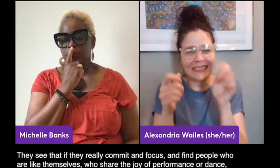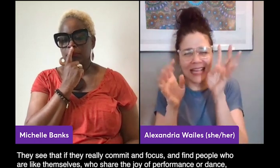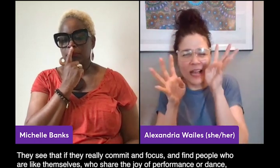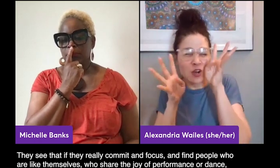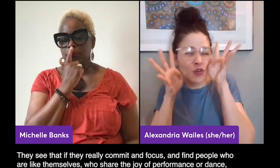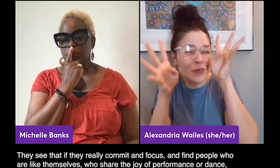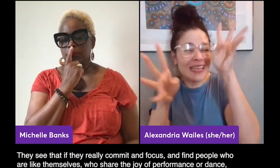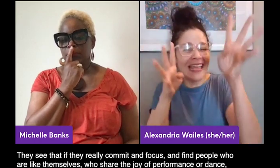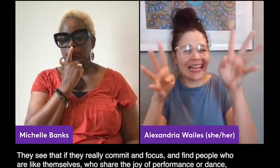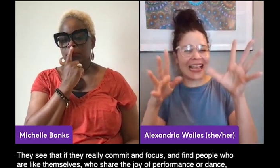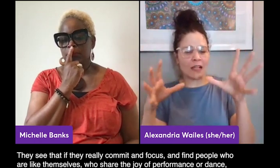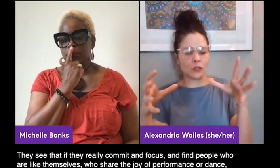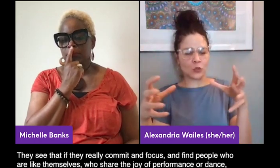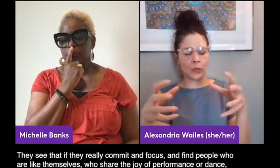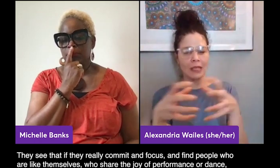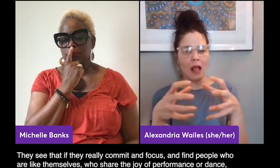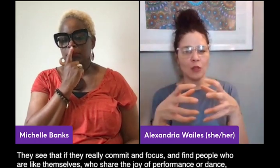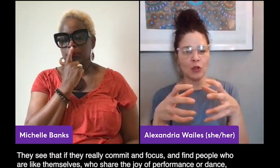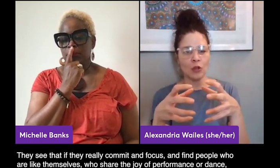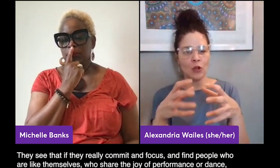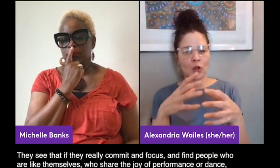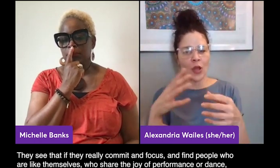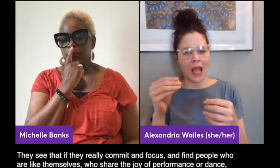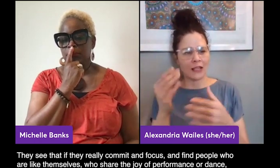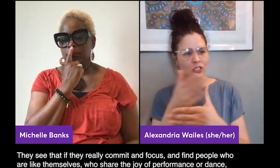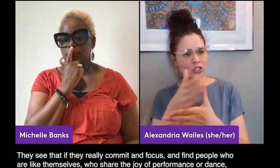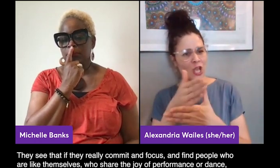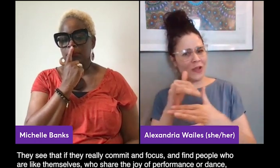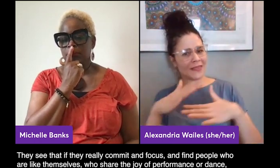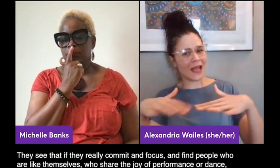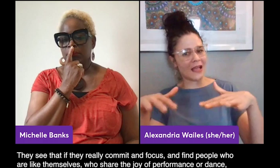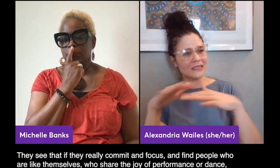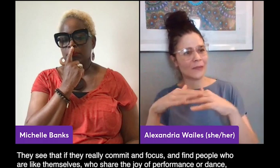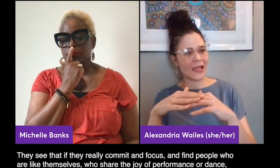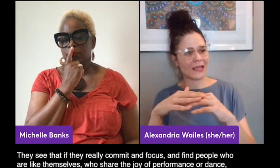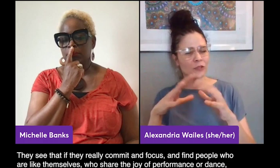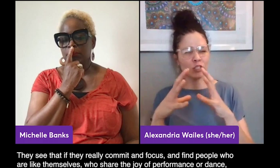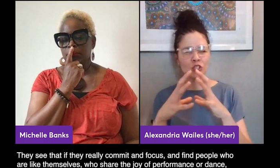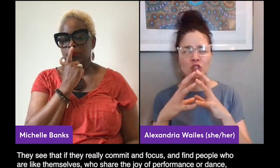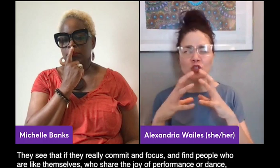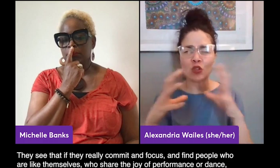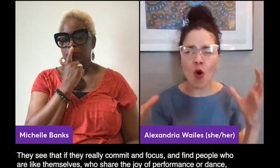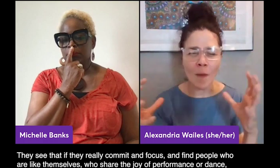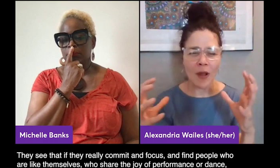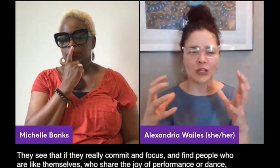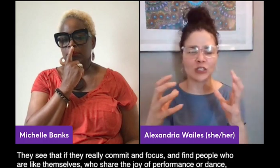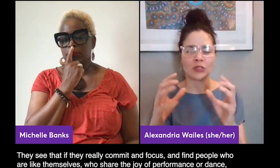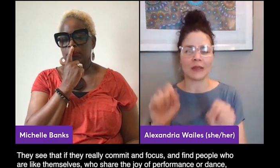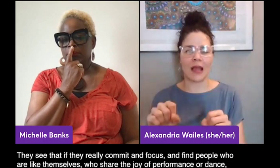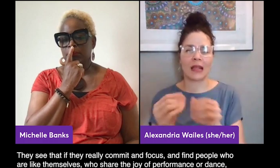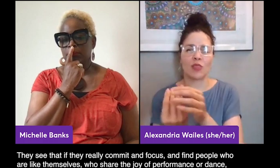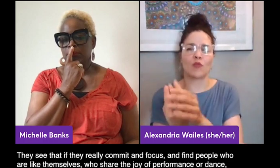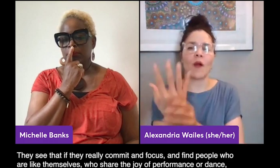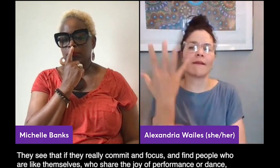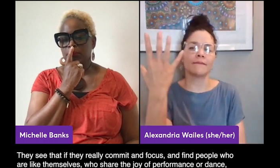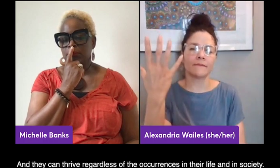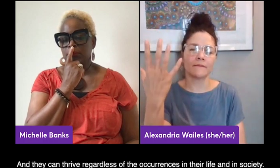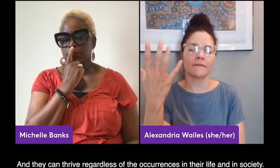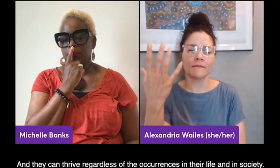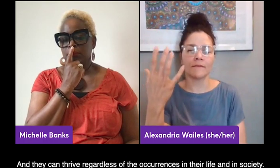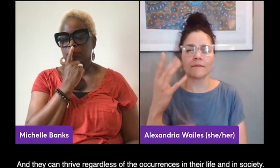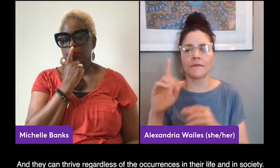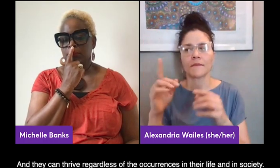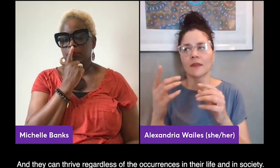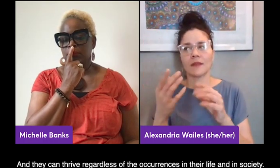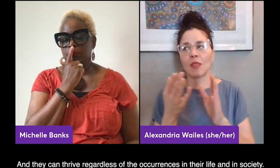directing or any creativity, and bring them all together and share space, that there is so much they can do. And they can